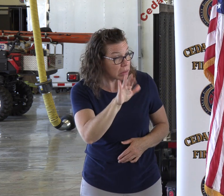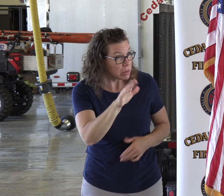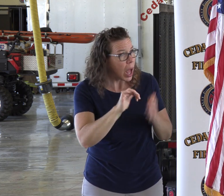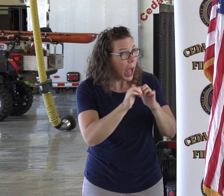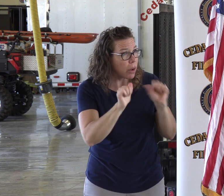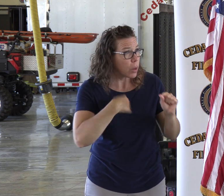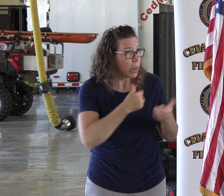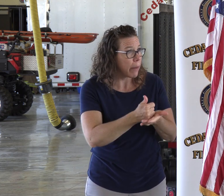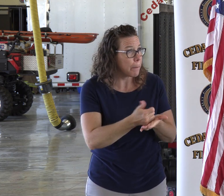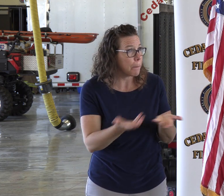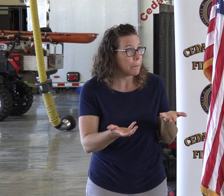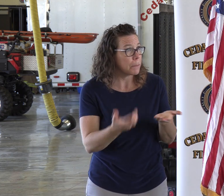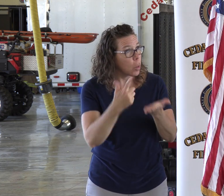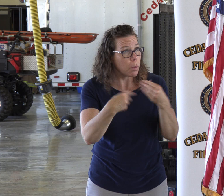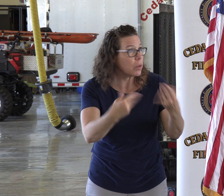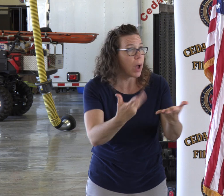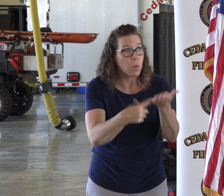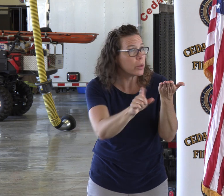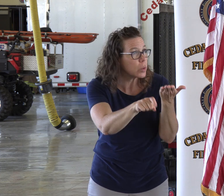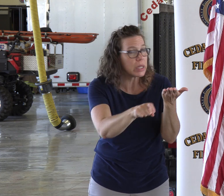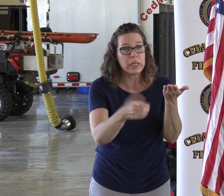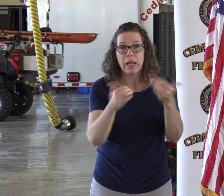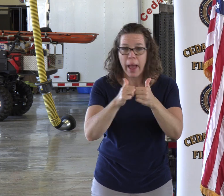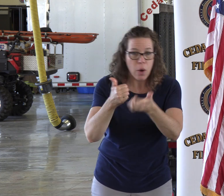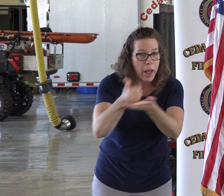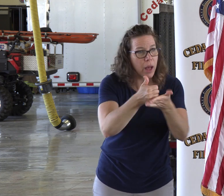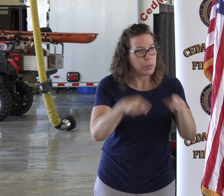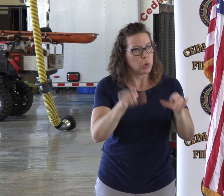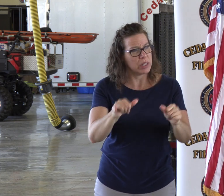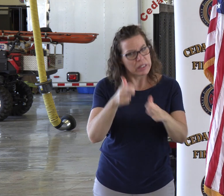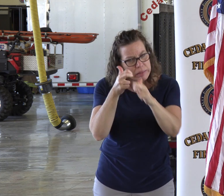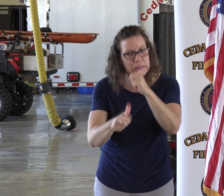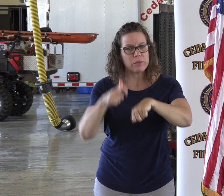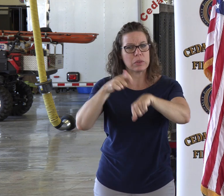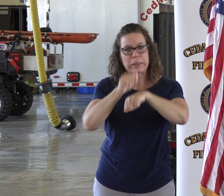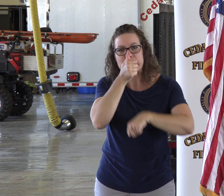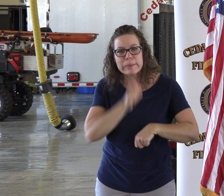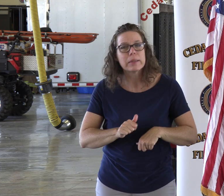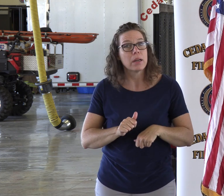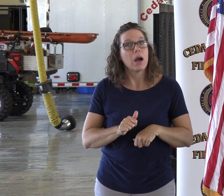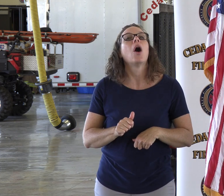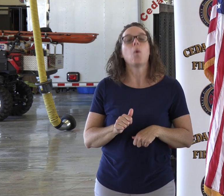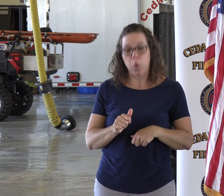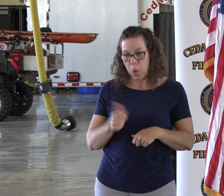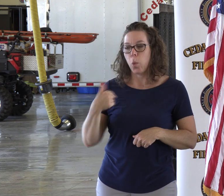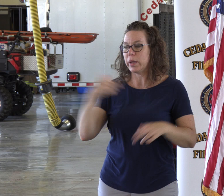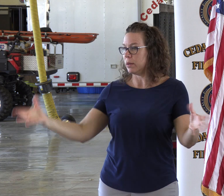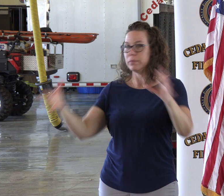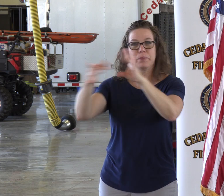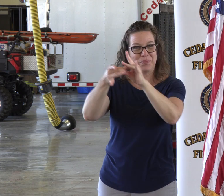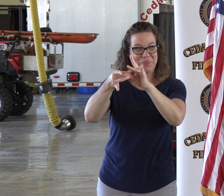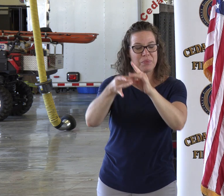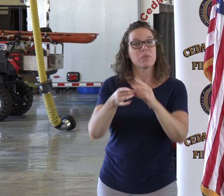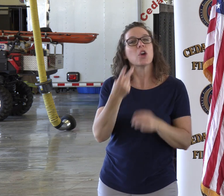know, how can we help? How can we provide key assistance during this difficult time? And we introduced you a couple of